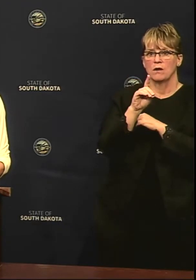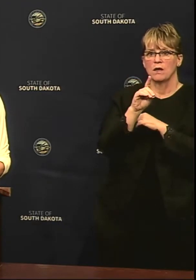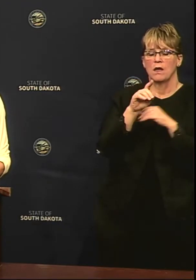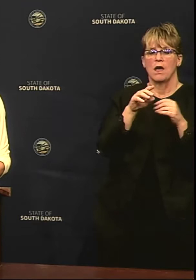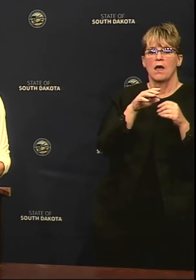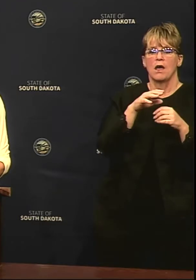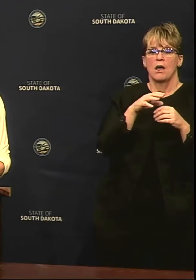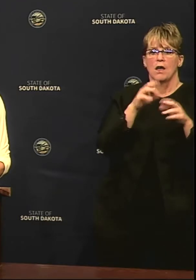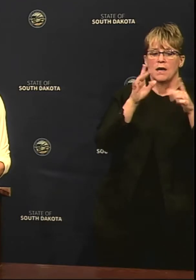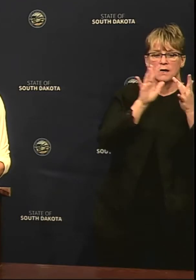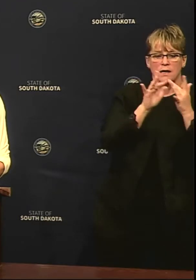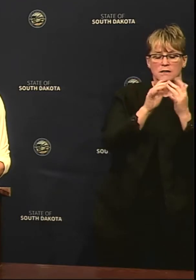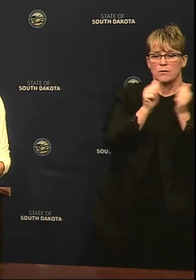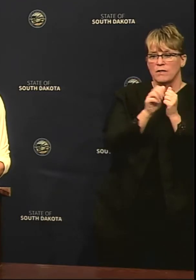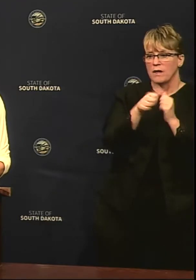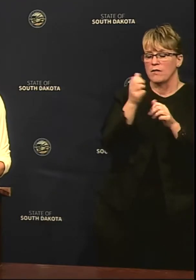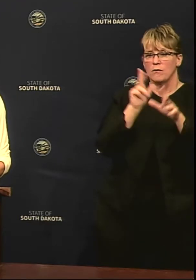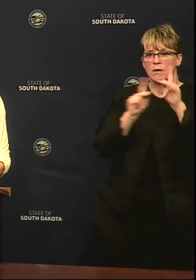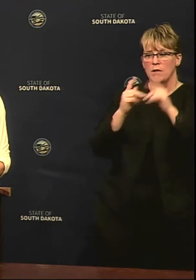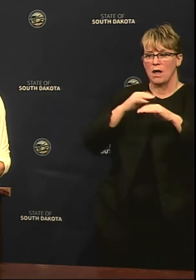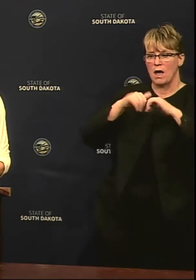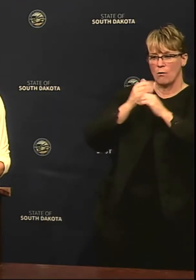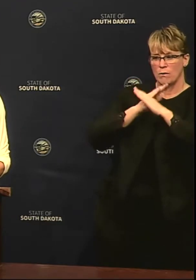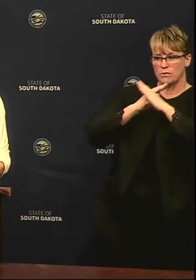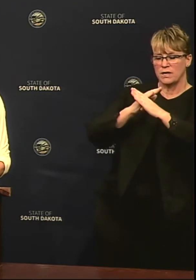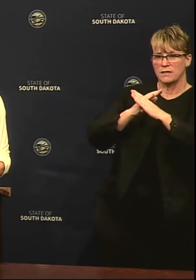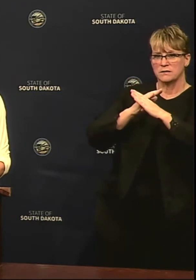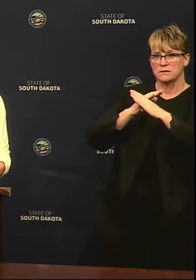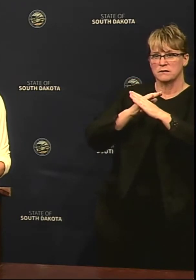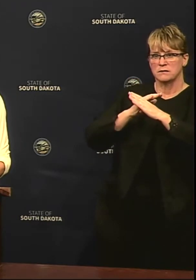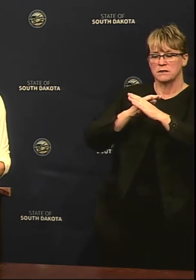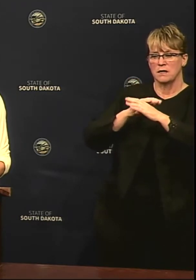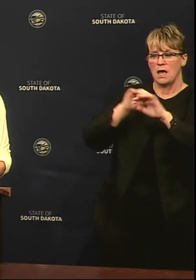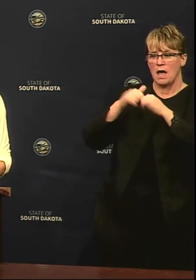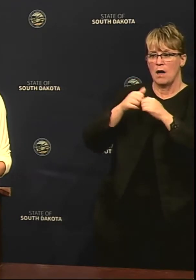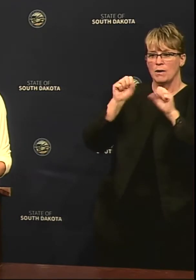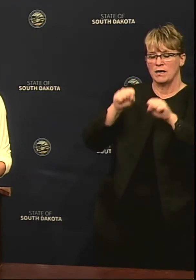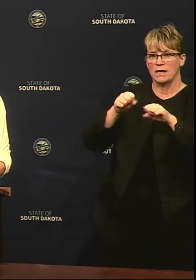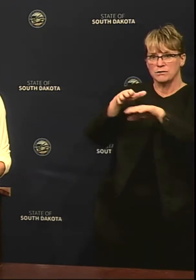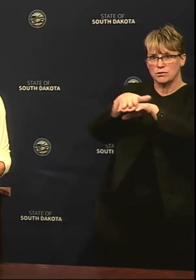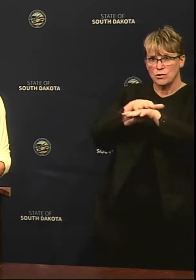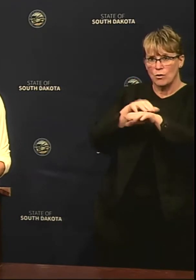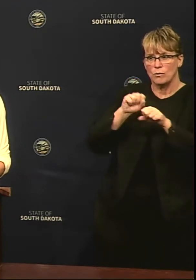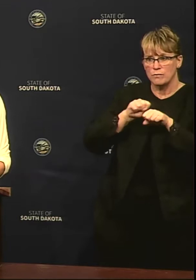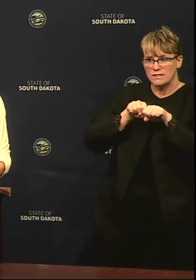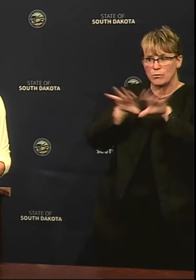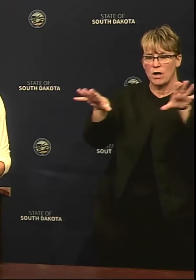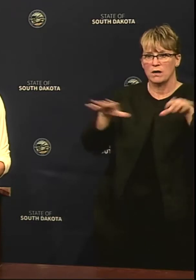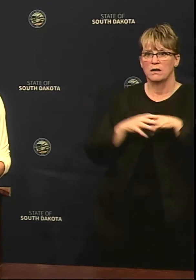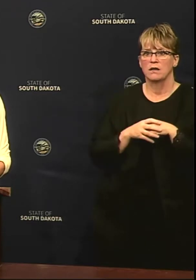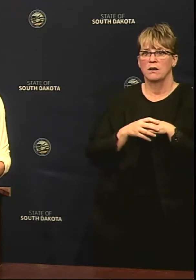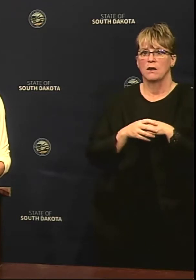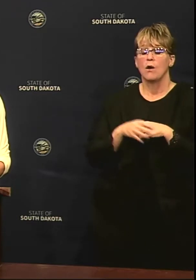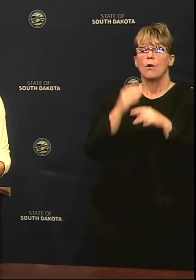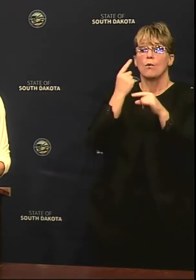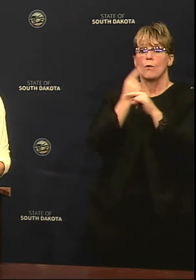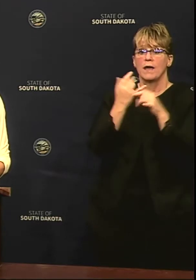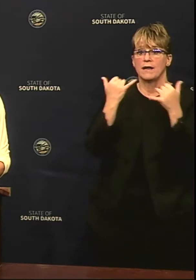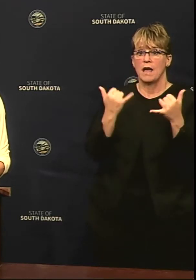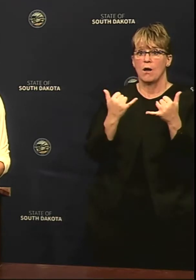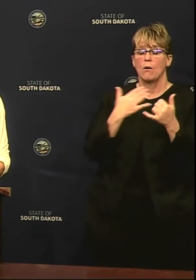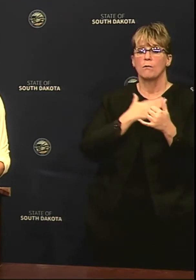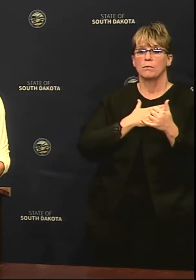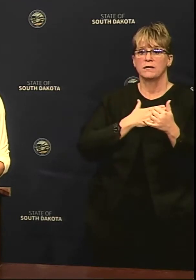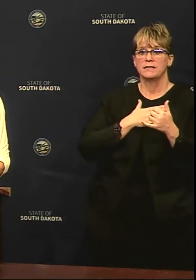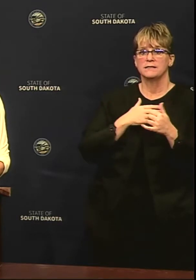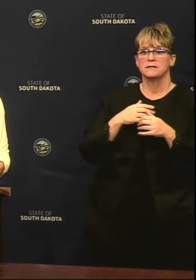other folks and how we can protect them and stop the spread and slow it down. Listen, I want you all to go right now to your phones